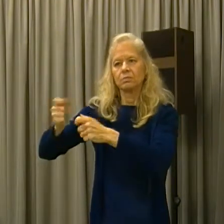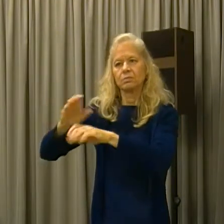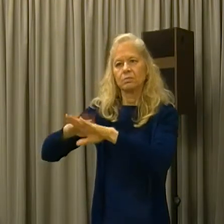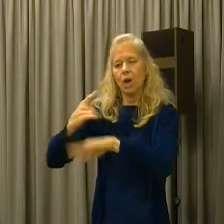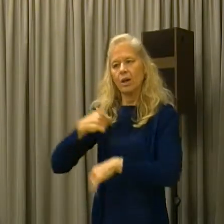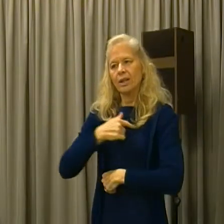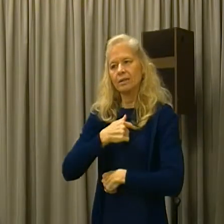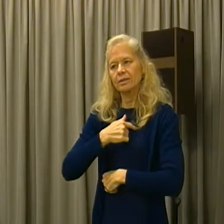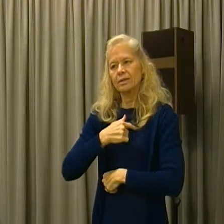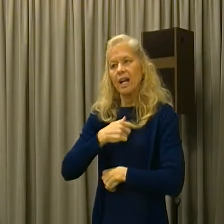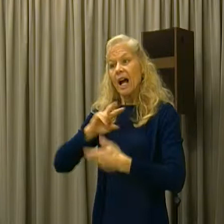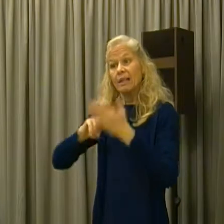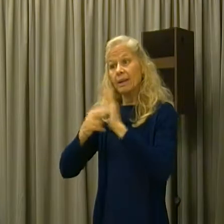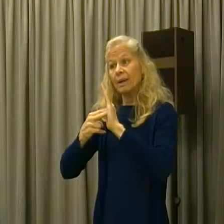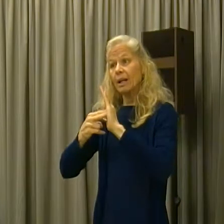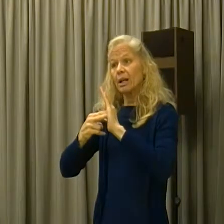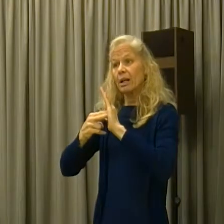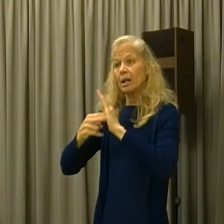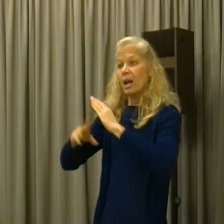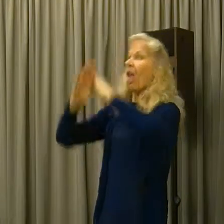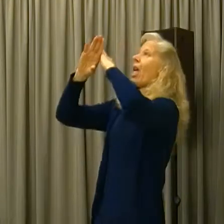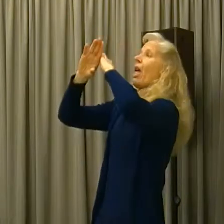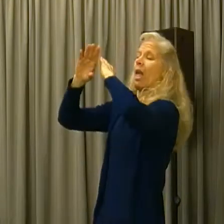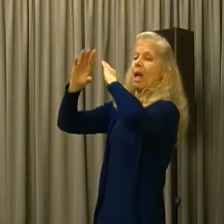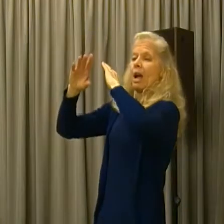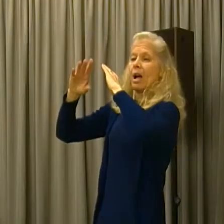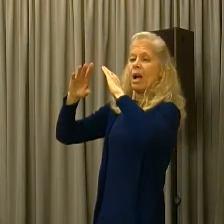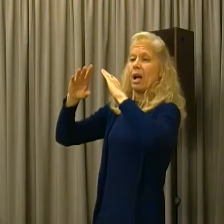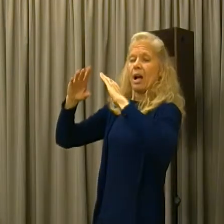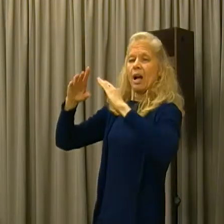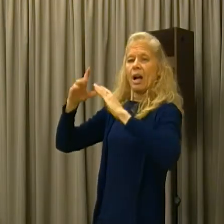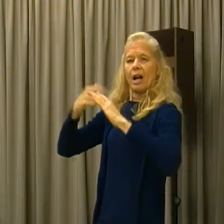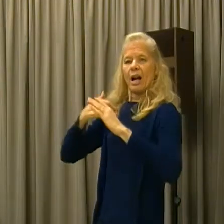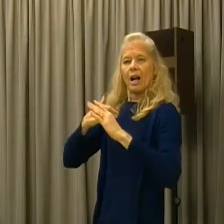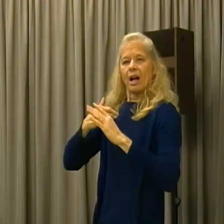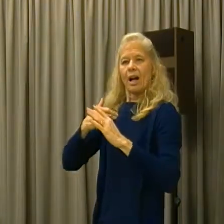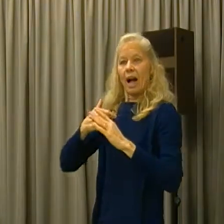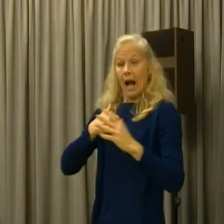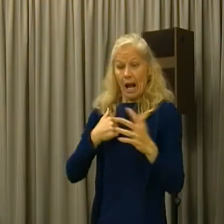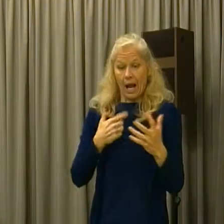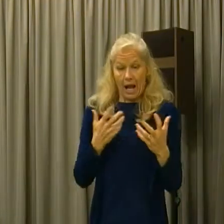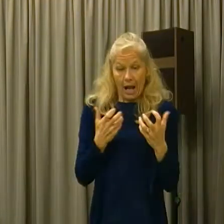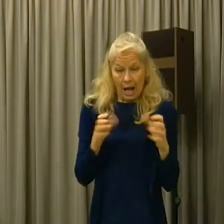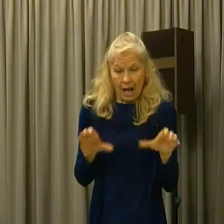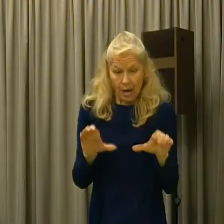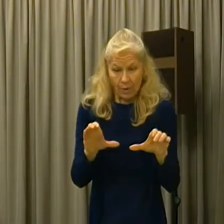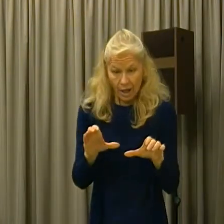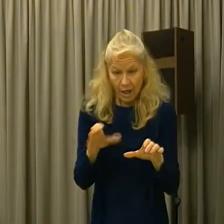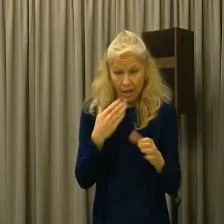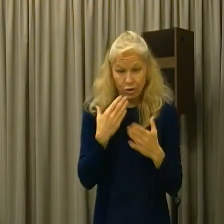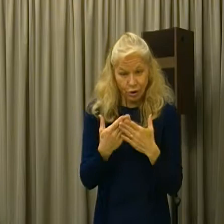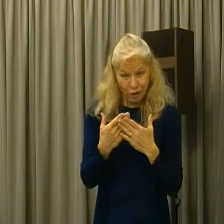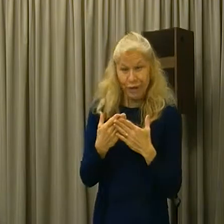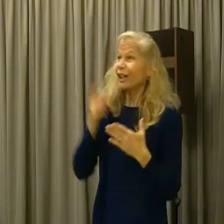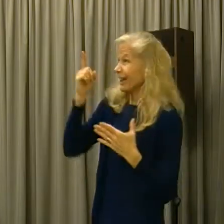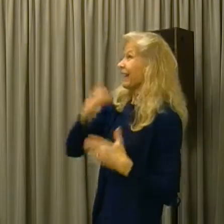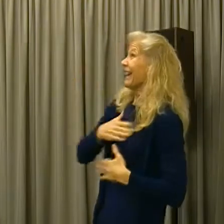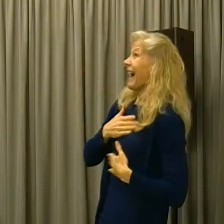Keeps us from doing the will of God and becoming strong in the Lord. The thought patterns that are contrary to the revealed will